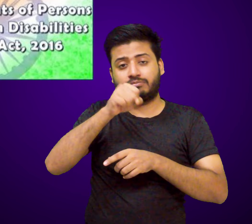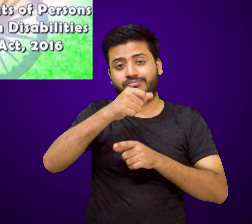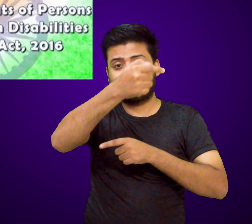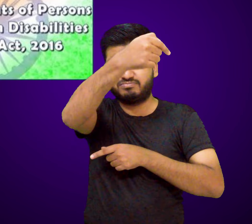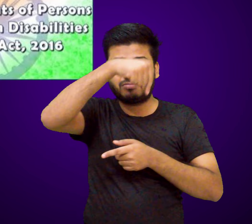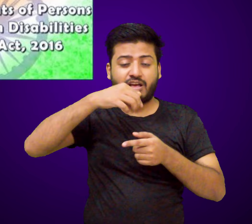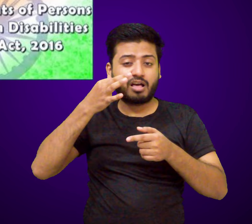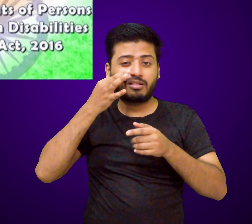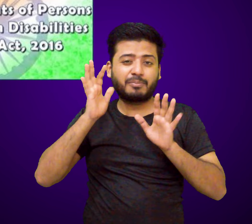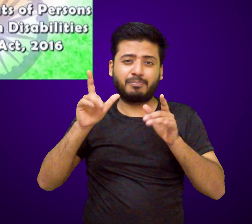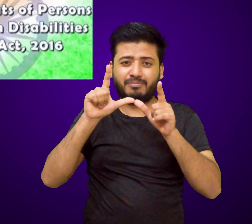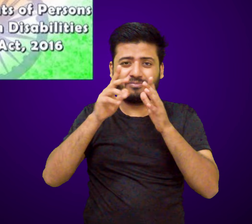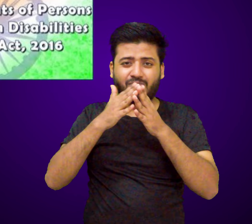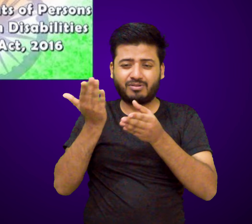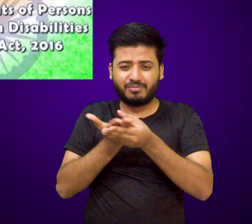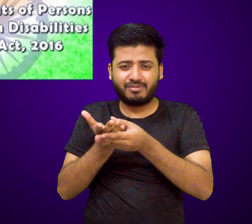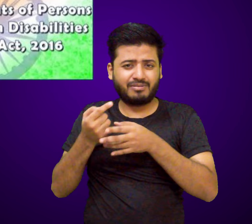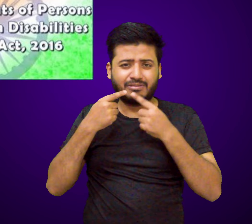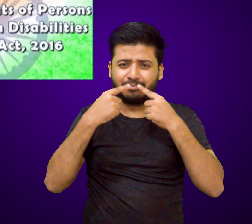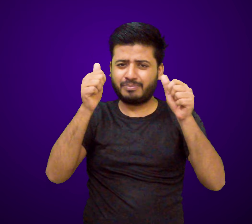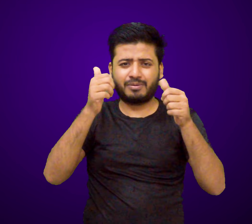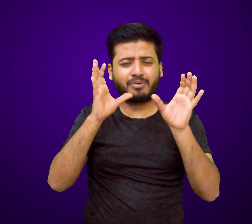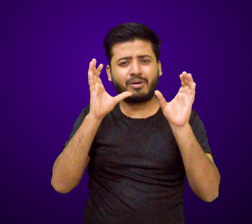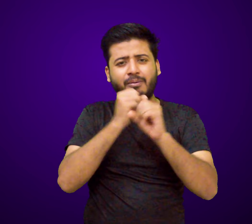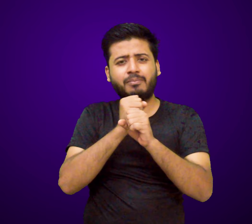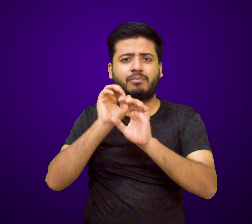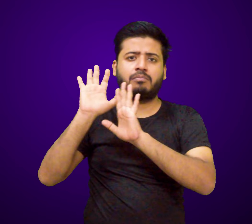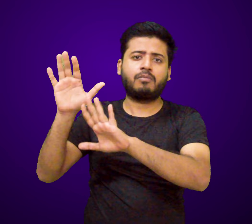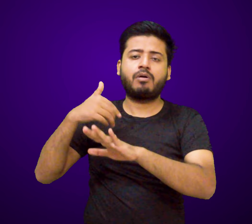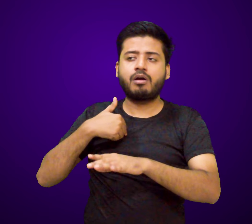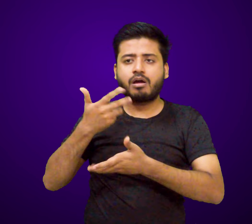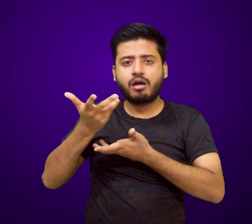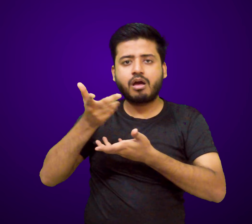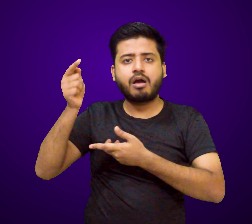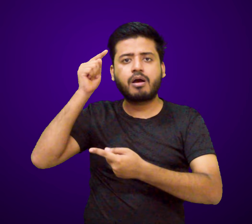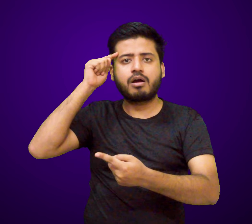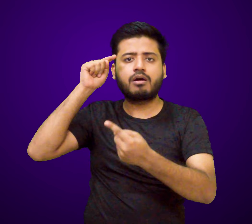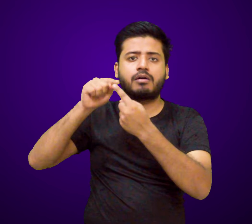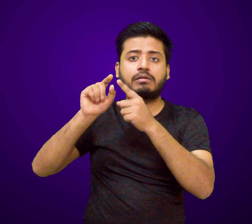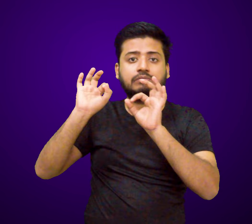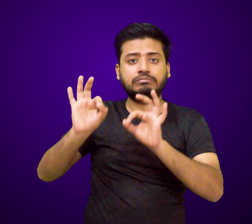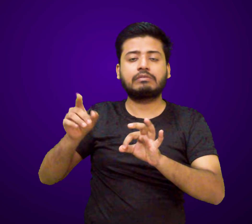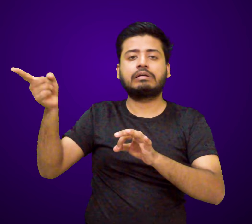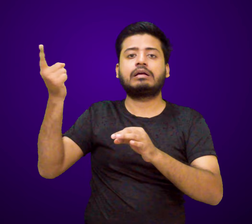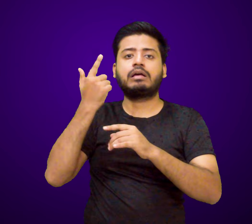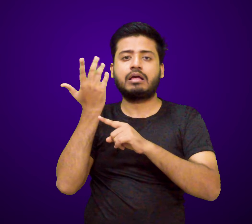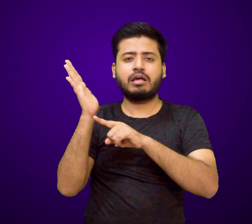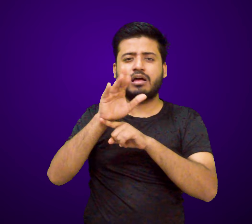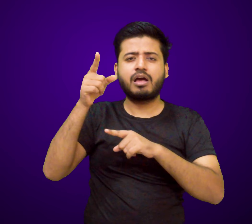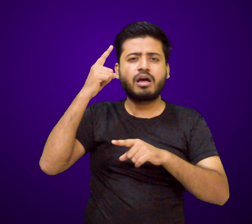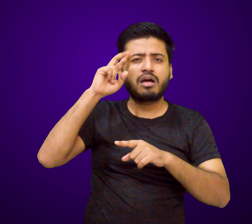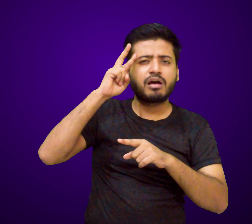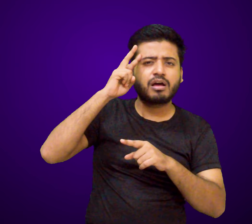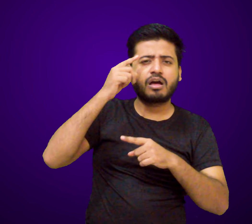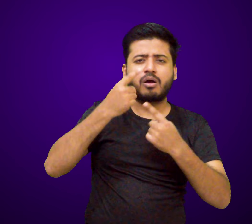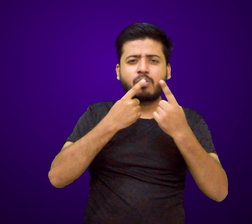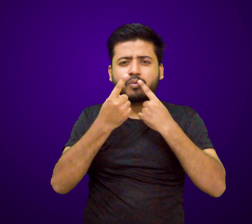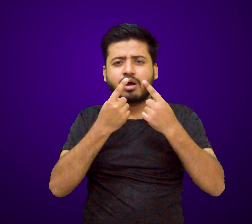of disability, required documentation, disability certificate, income proof, and the application process.